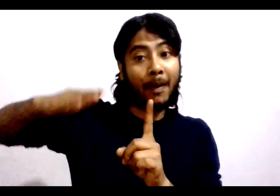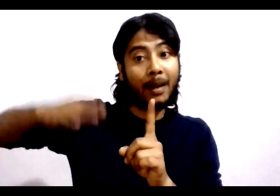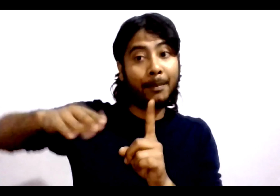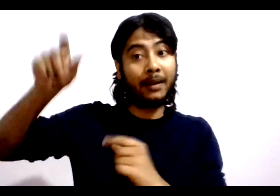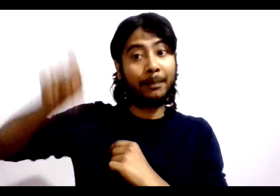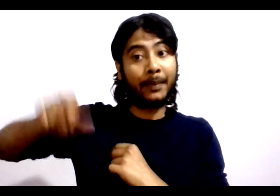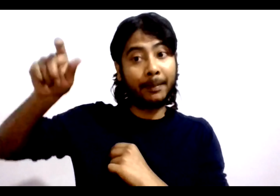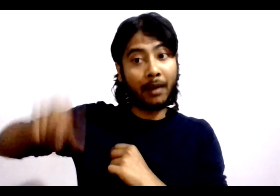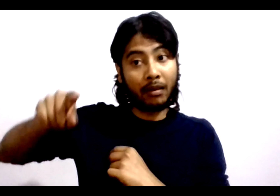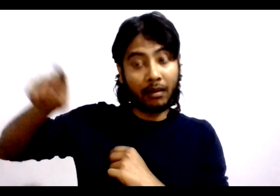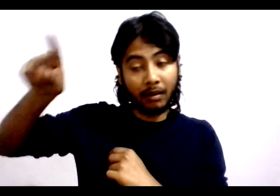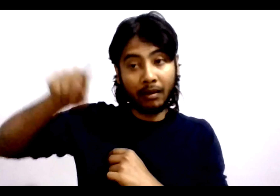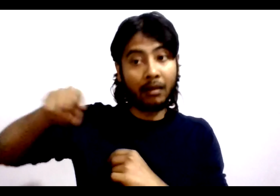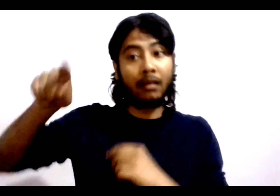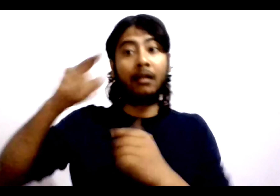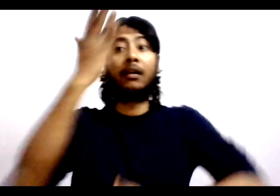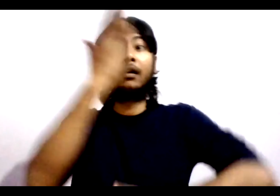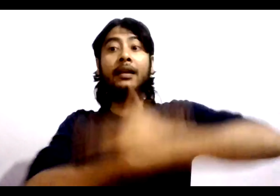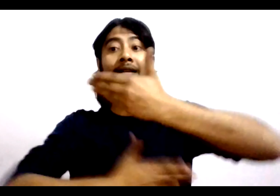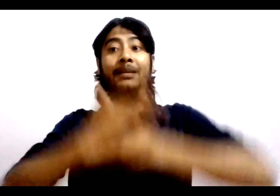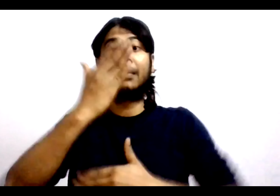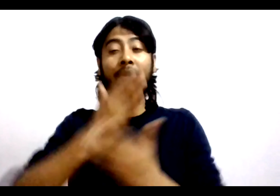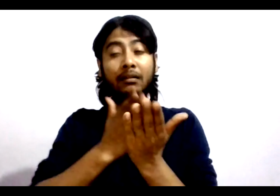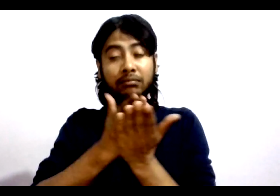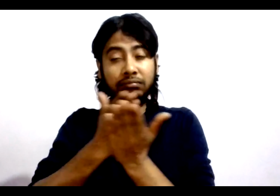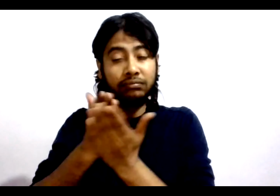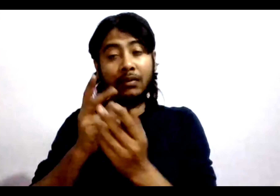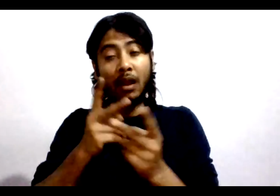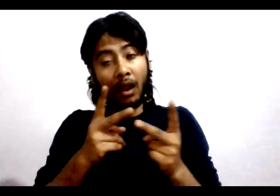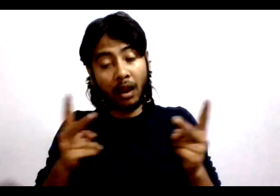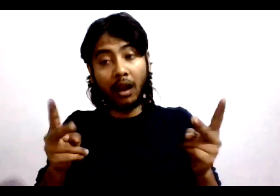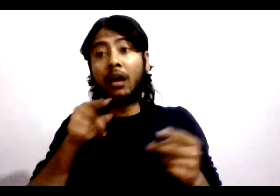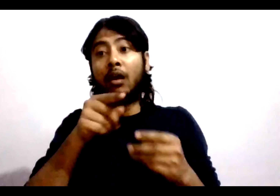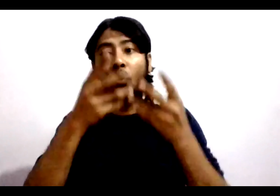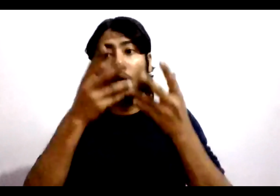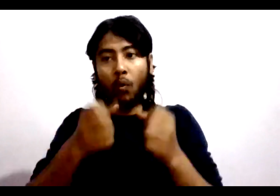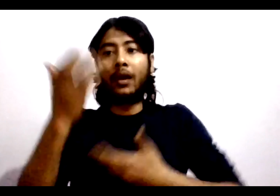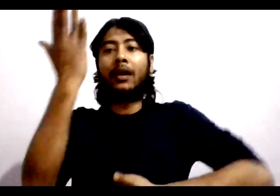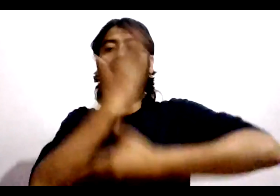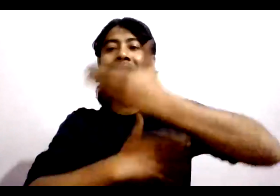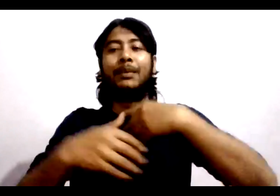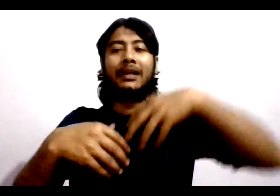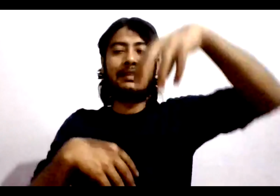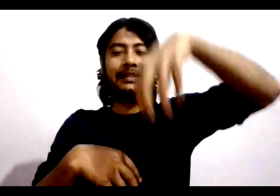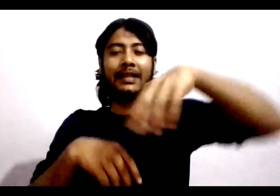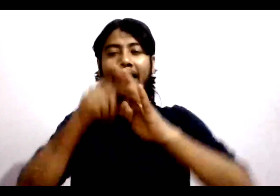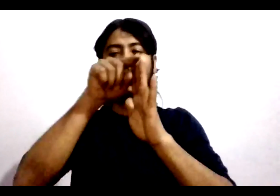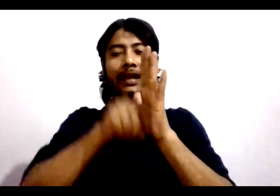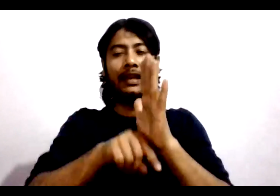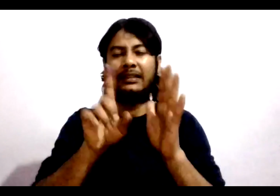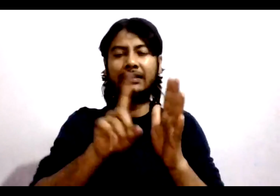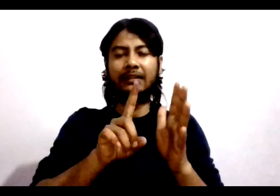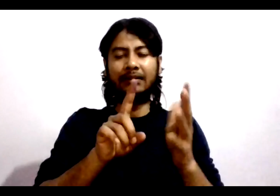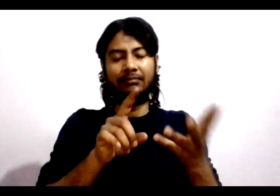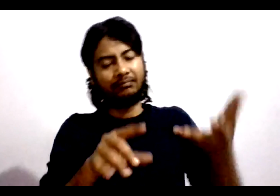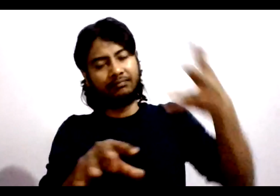people in the sector that they want to bring the subject to concurrent list. But I mean, if you want my opinion, I would